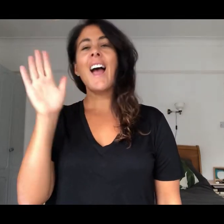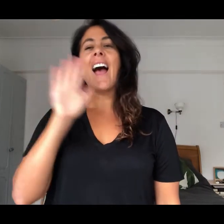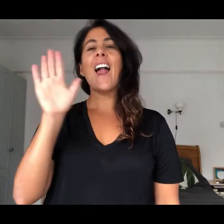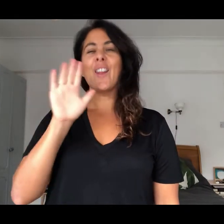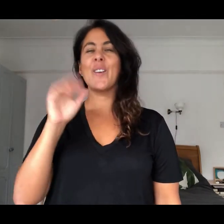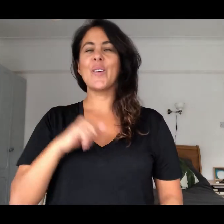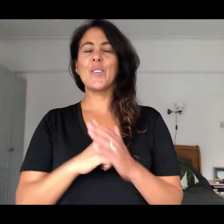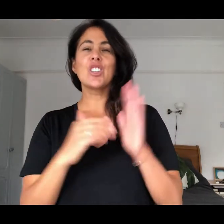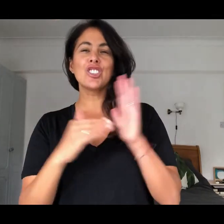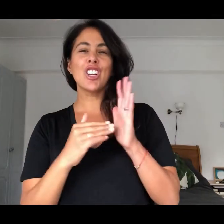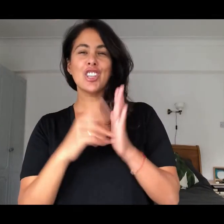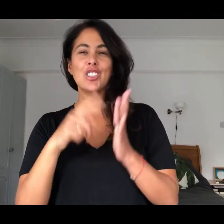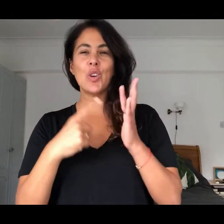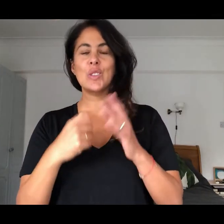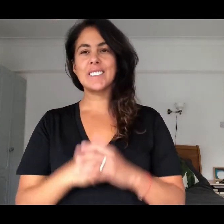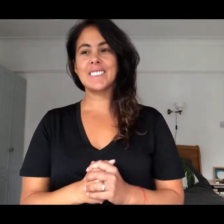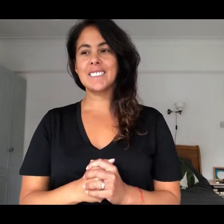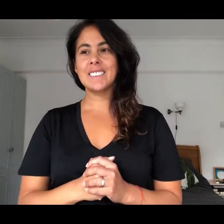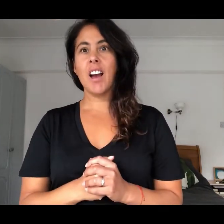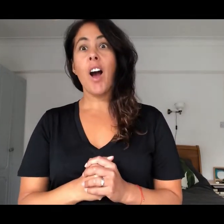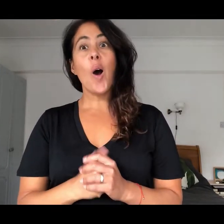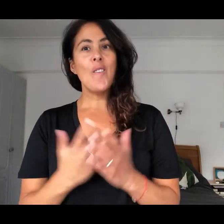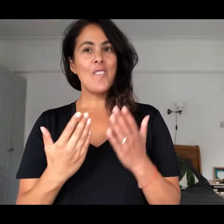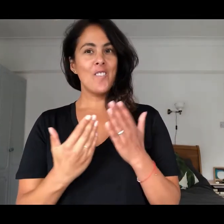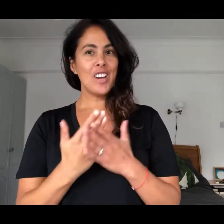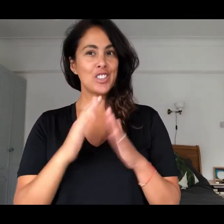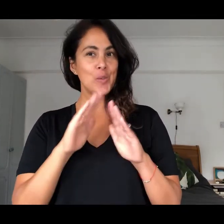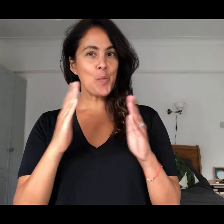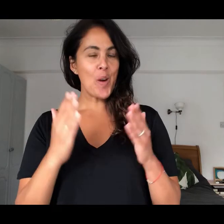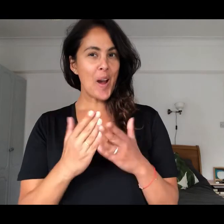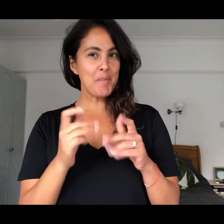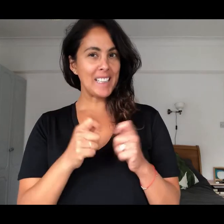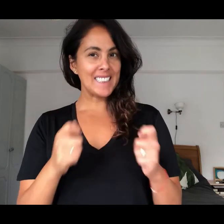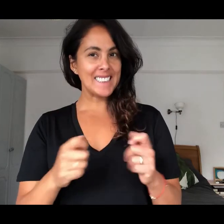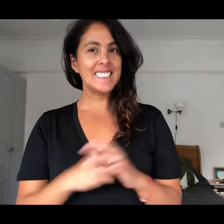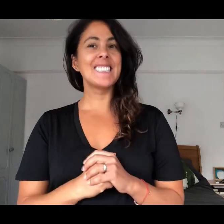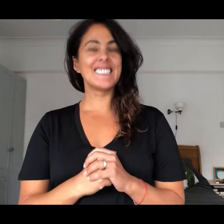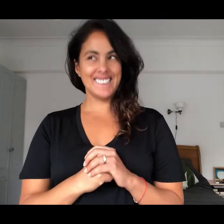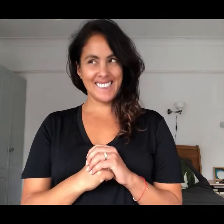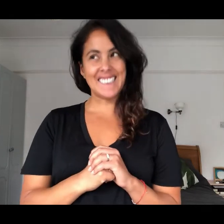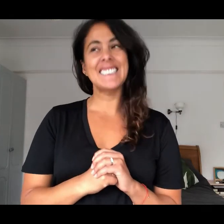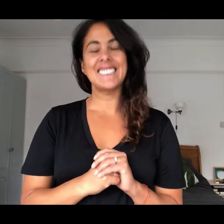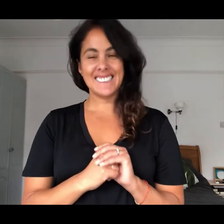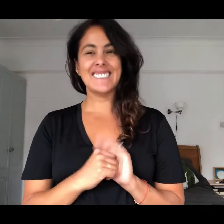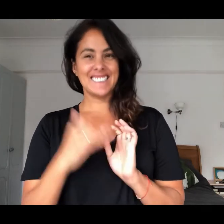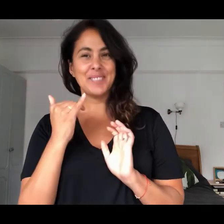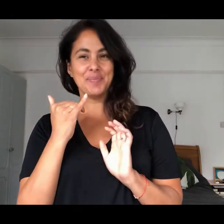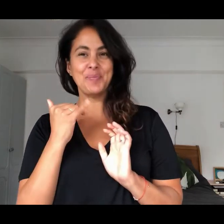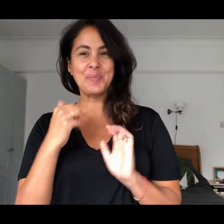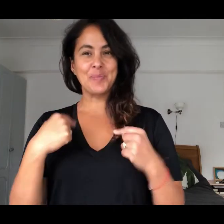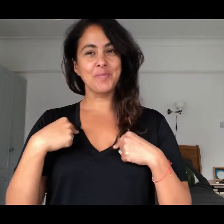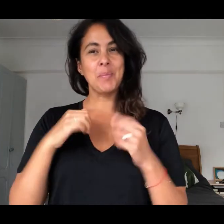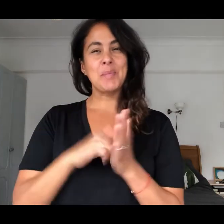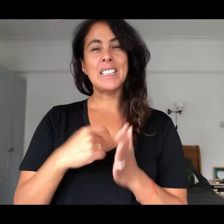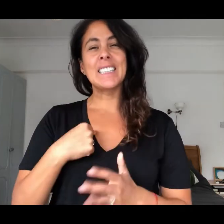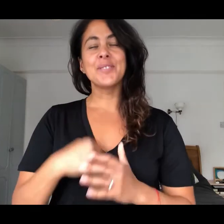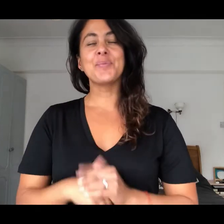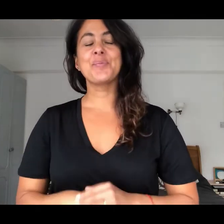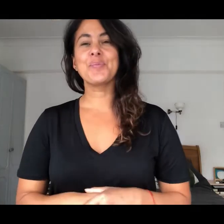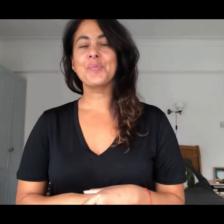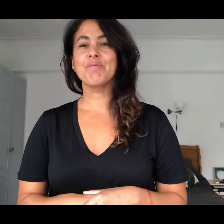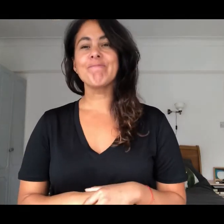Hello, yes, Zsa Zsa Jones. Fashion world, indeed I am. That's correct.